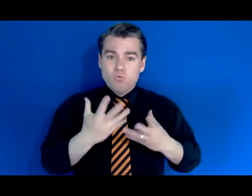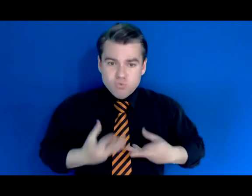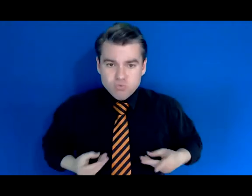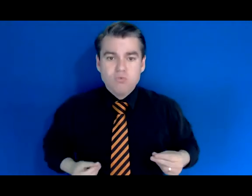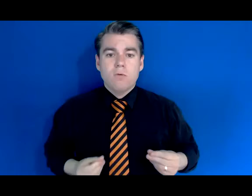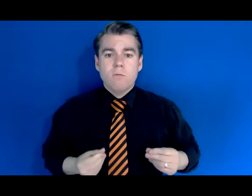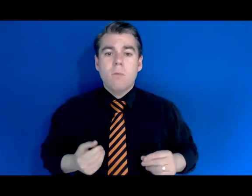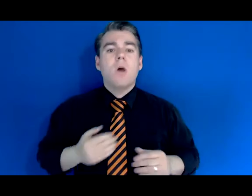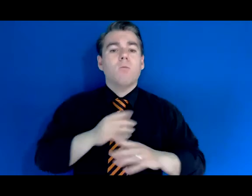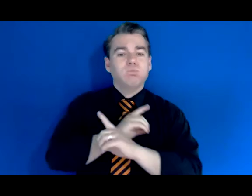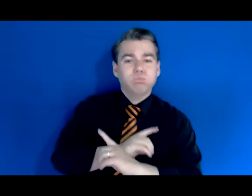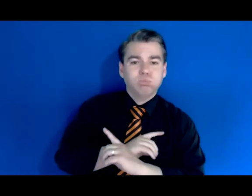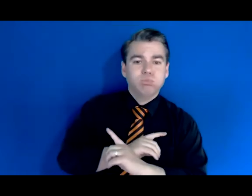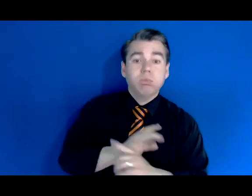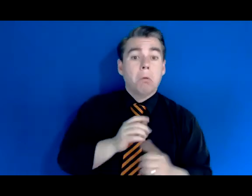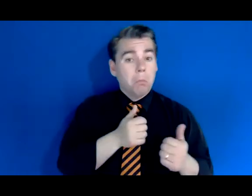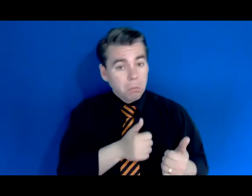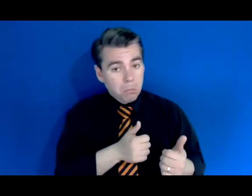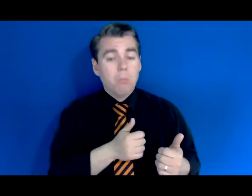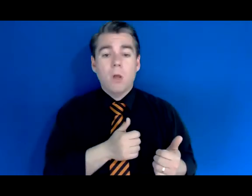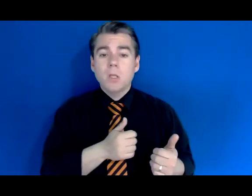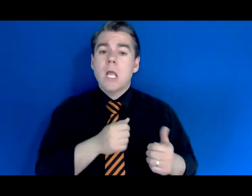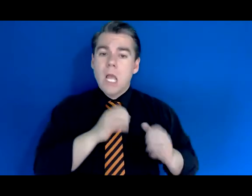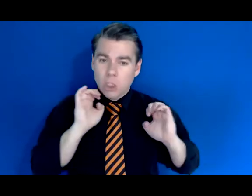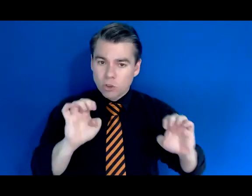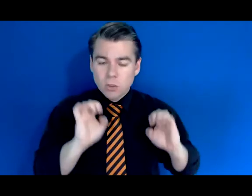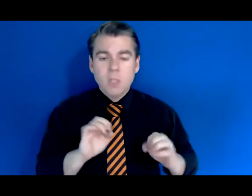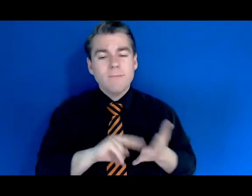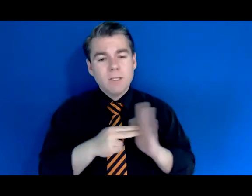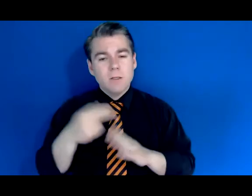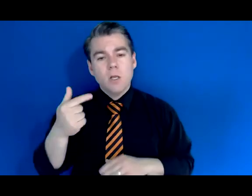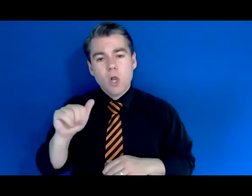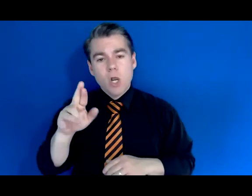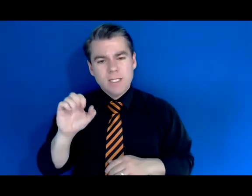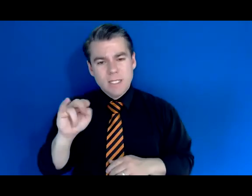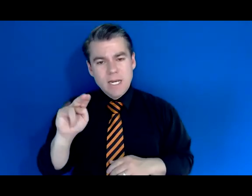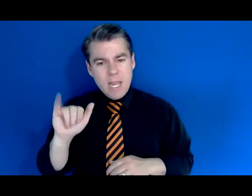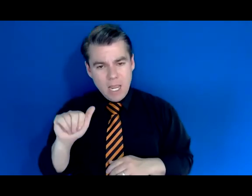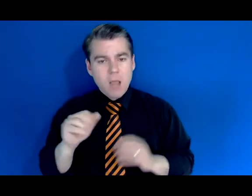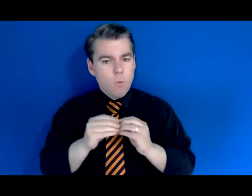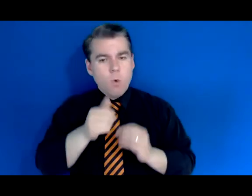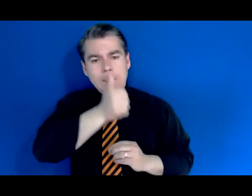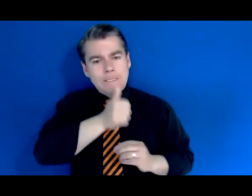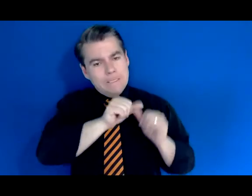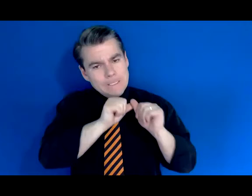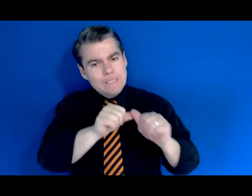and during exercise, giving Garcinia an indication for endurance exercise.